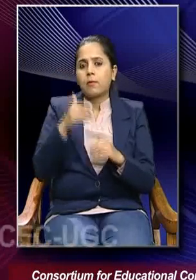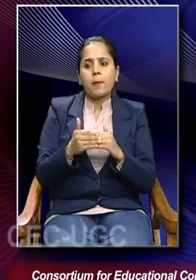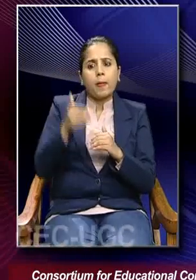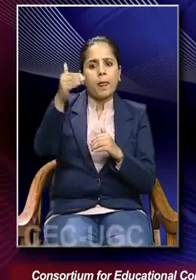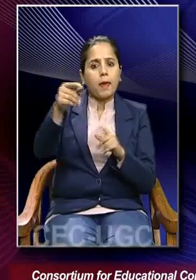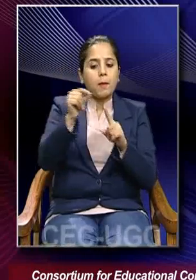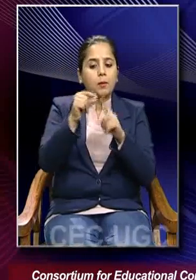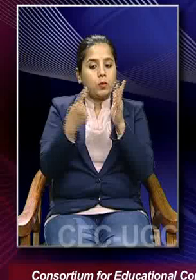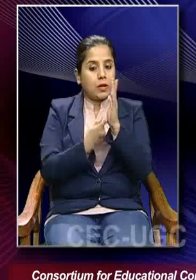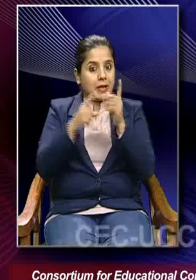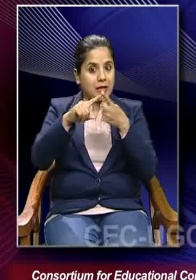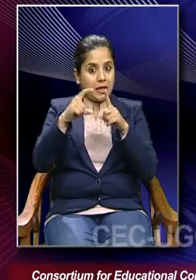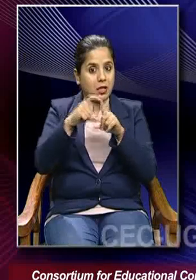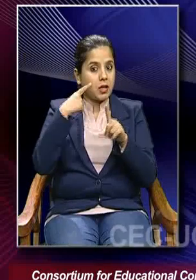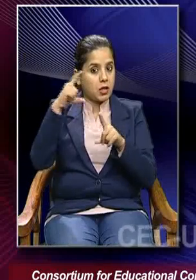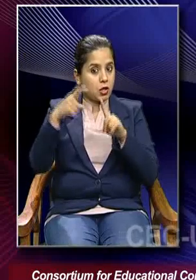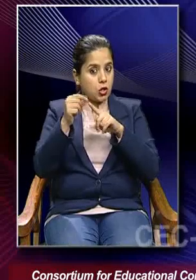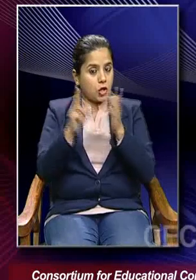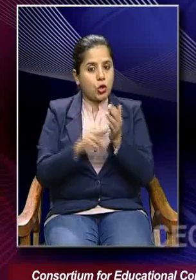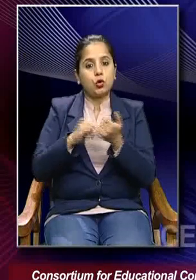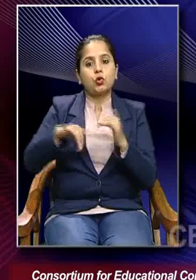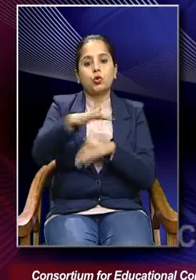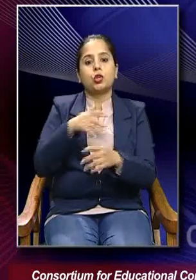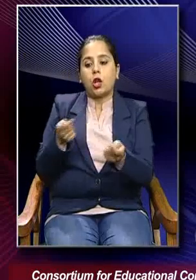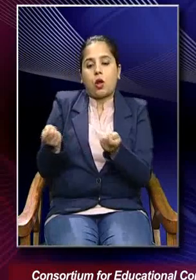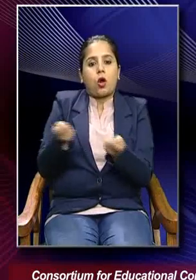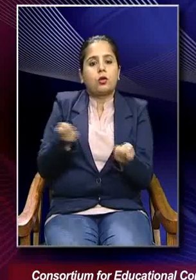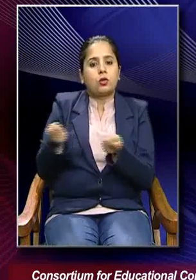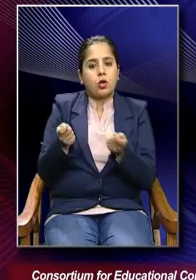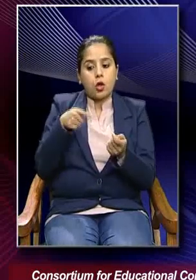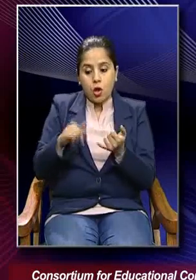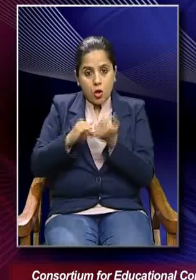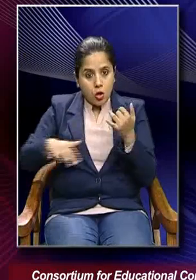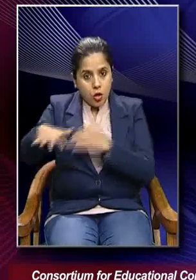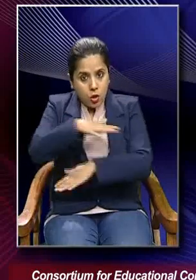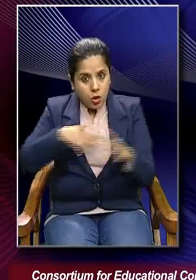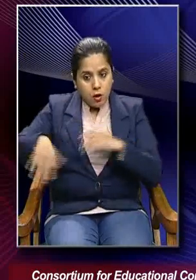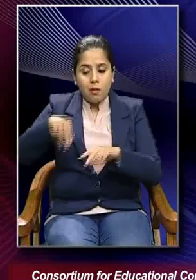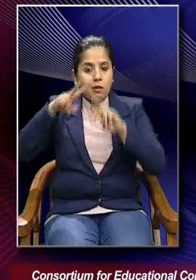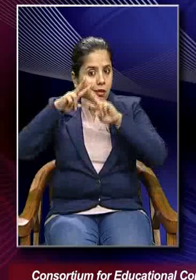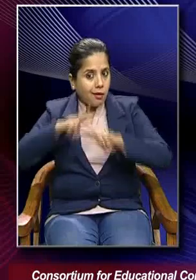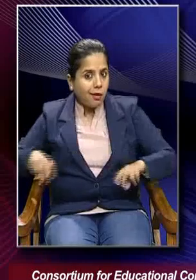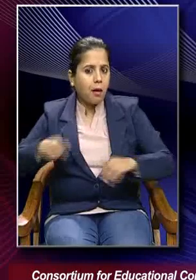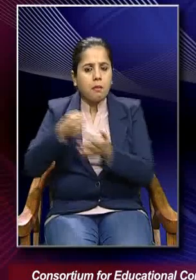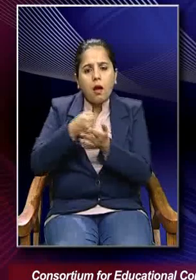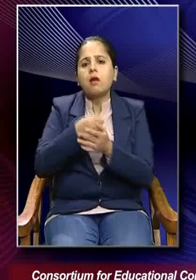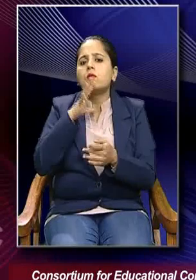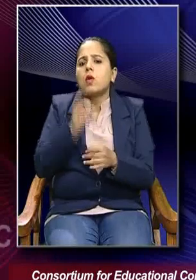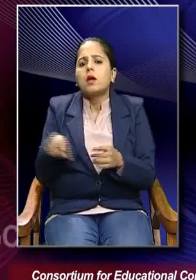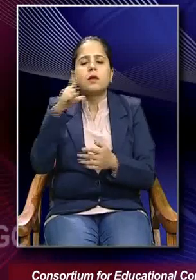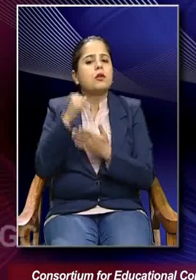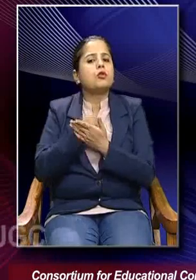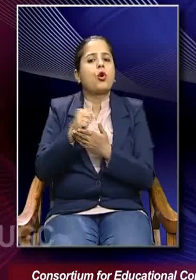a method for social control. So sociology as a discipline was basically trying to discover